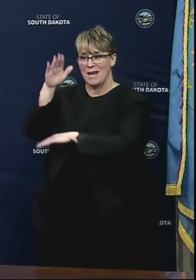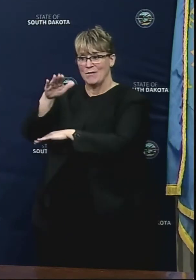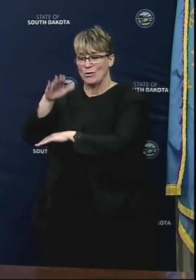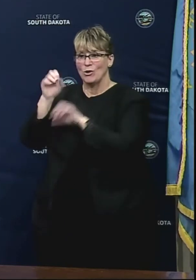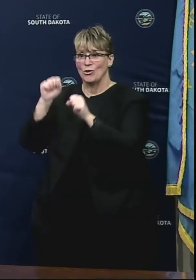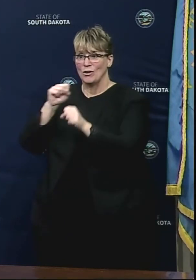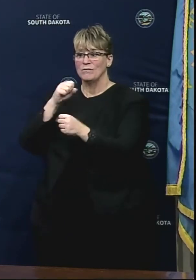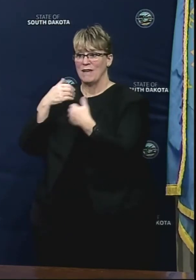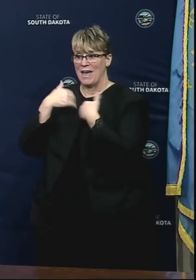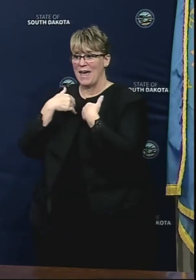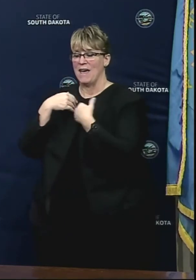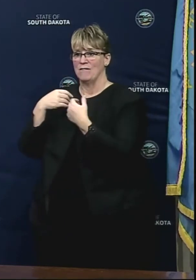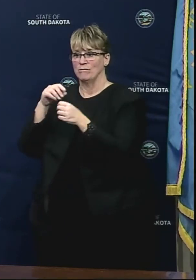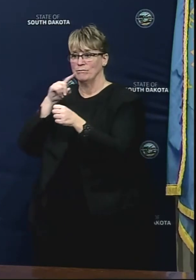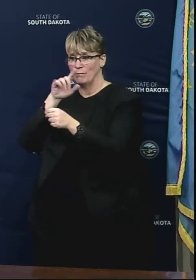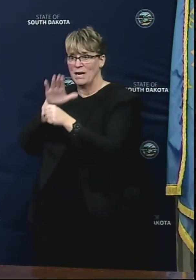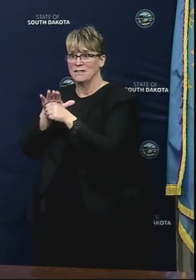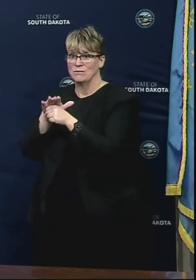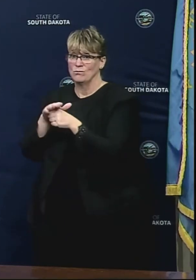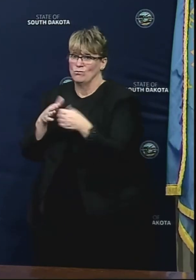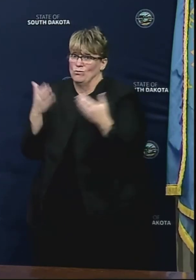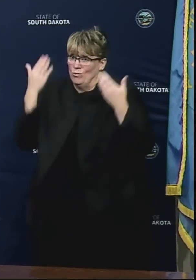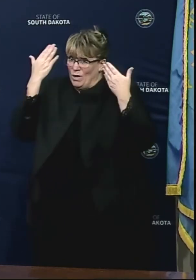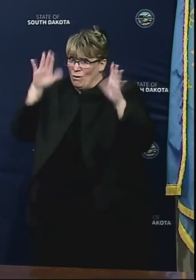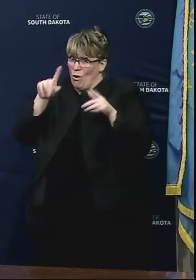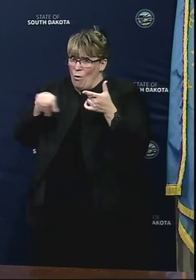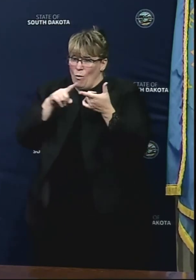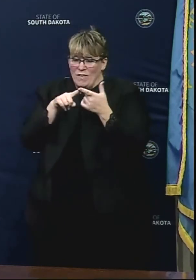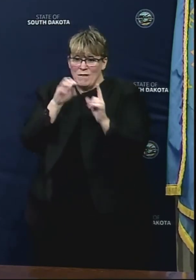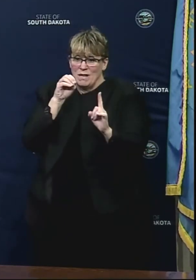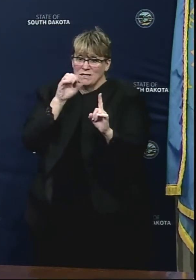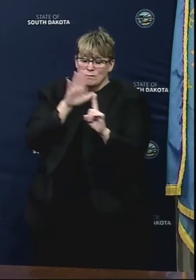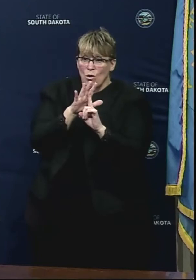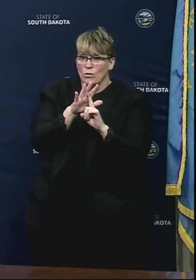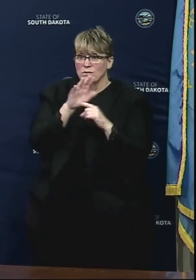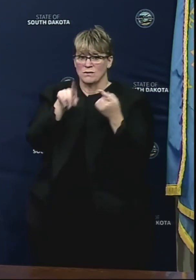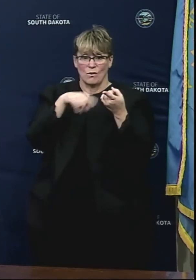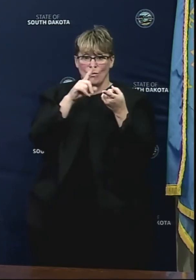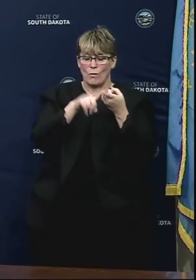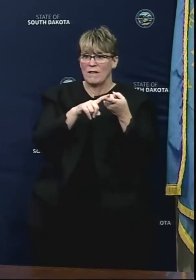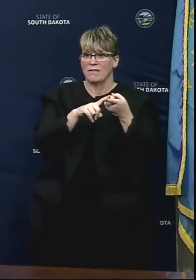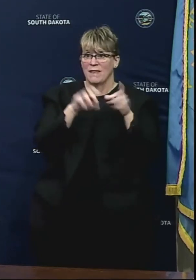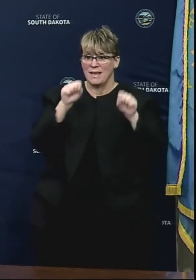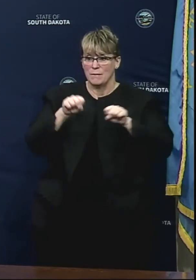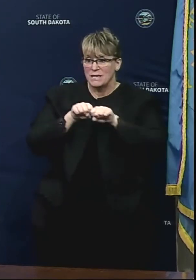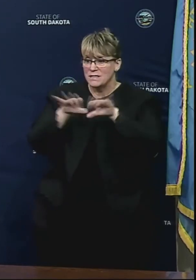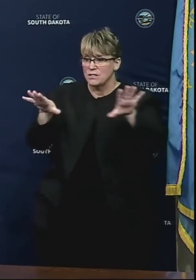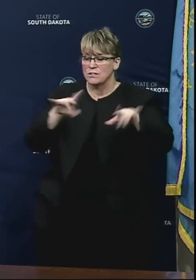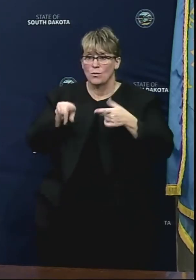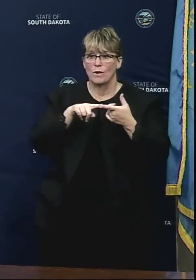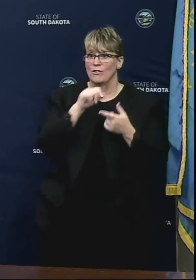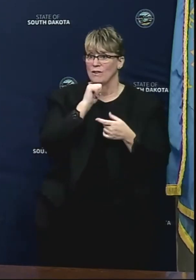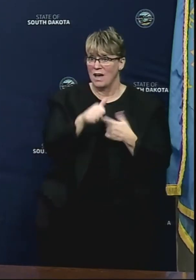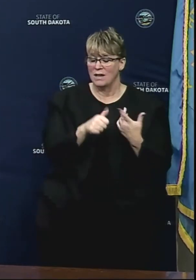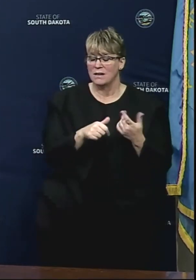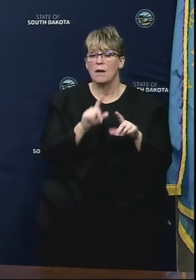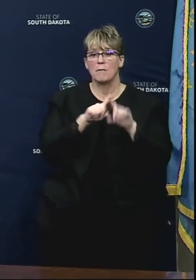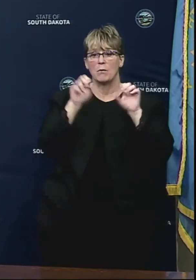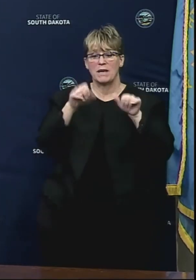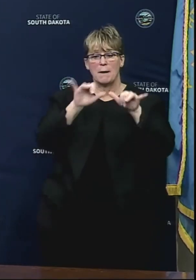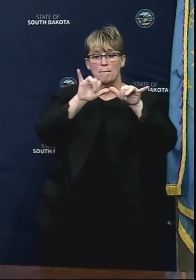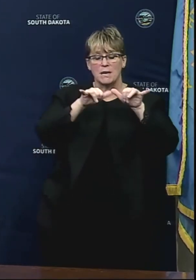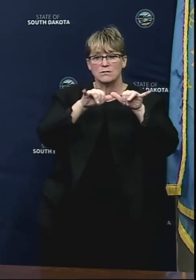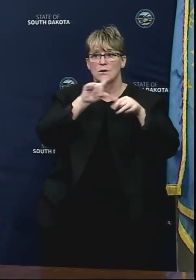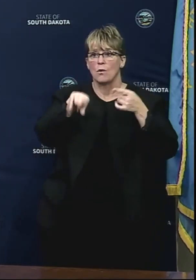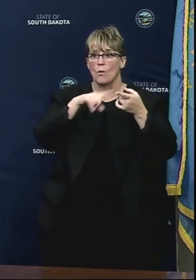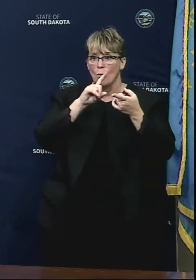We don't necessarily know when they've been exposed, when they would be contagious, when they wouldn't be contagious. The only thing we can measure is